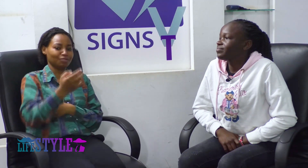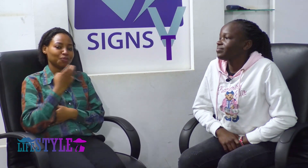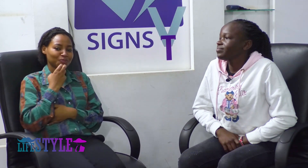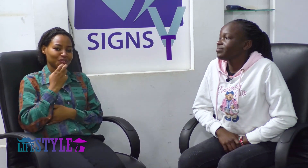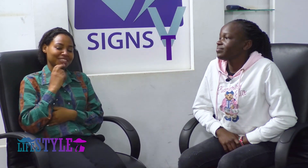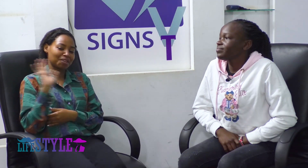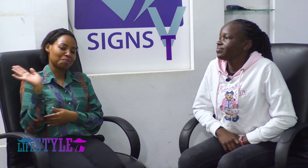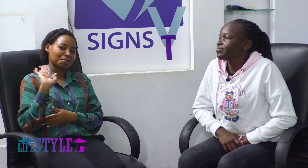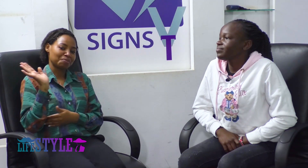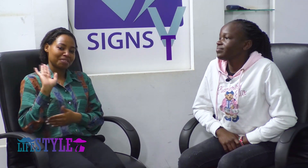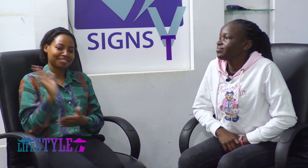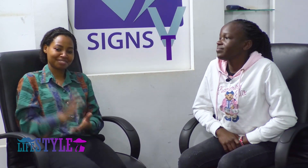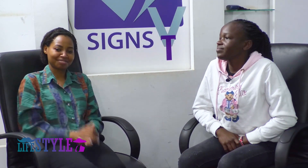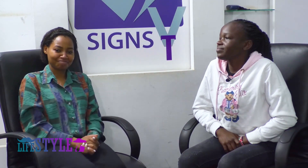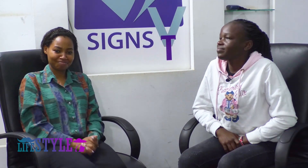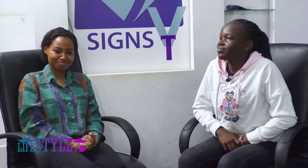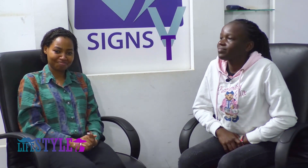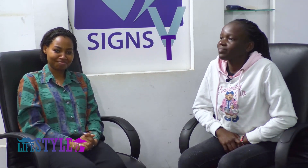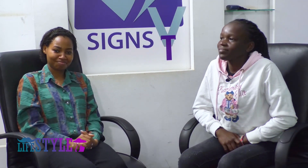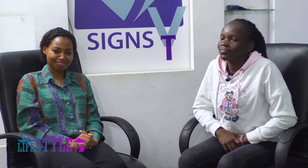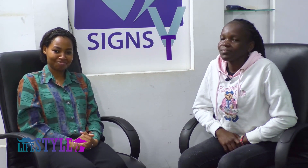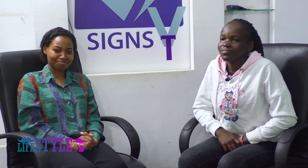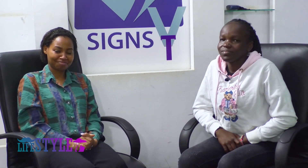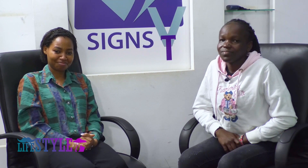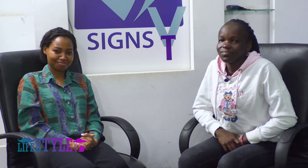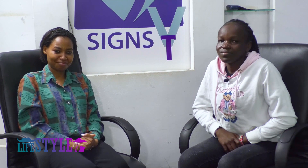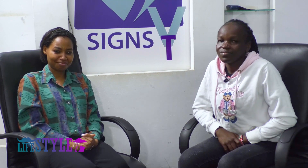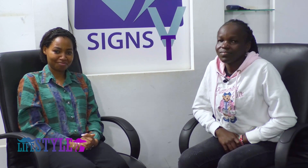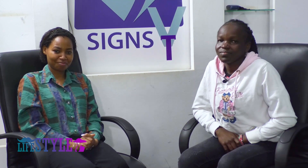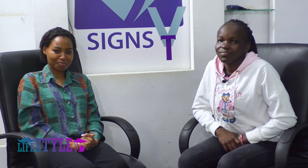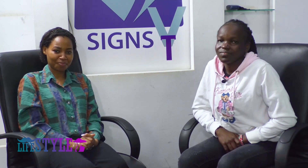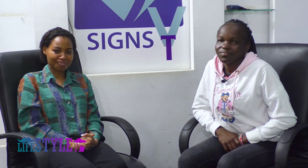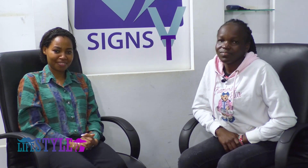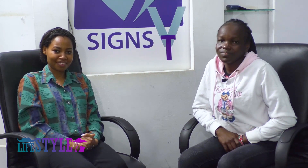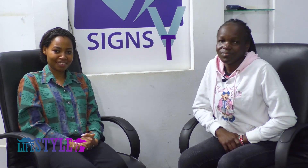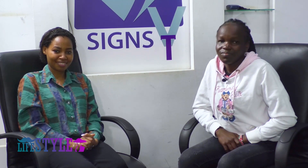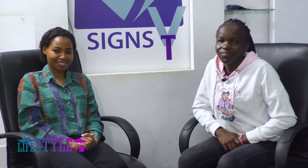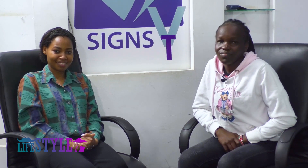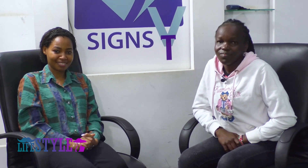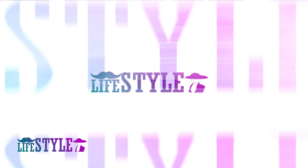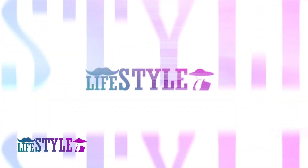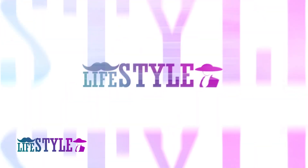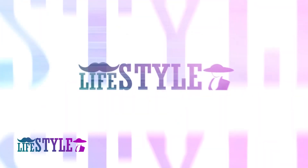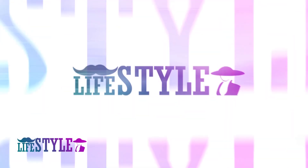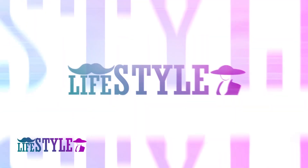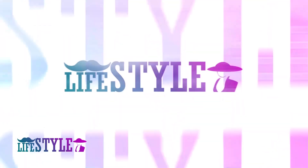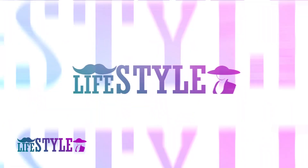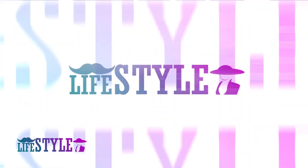Lifestyle. My sign language interpreter has been Jerida Wafula. Bye. Let's meet on Tuesday.